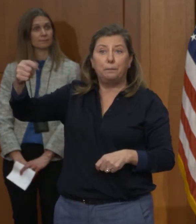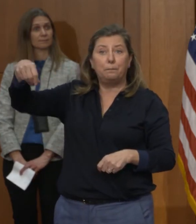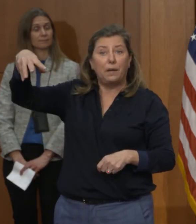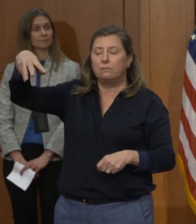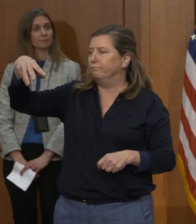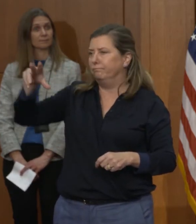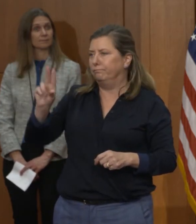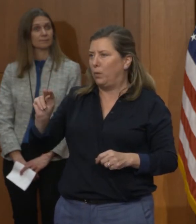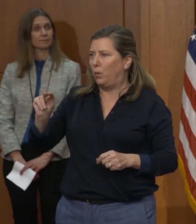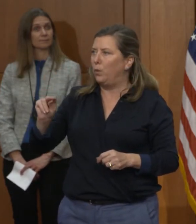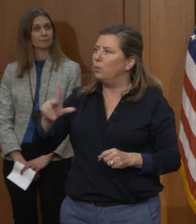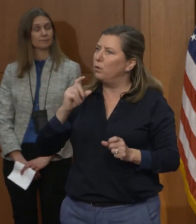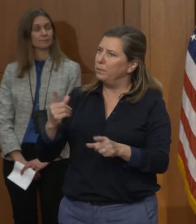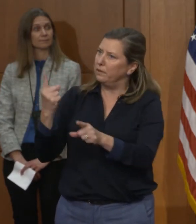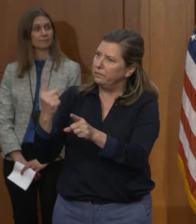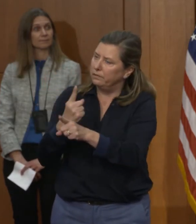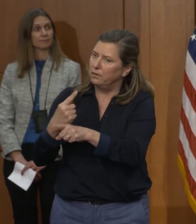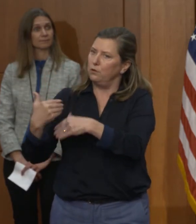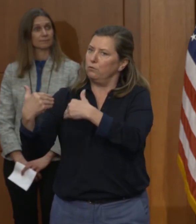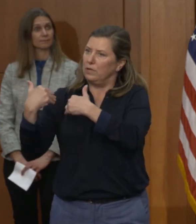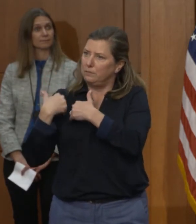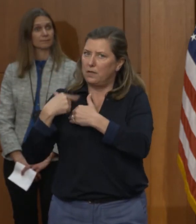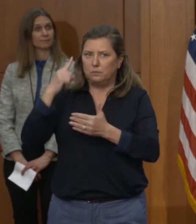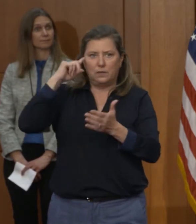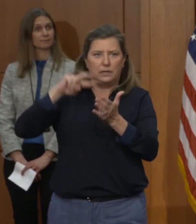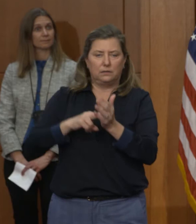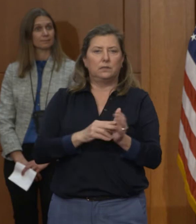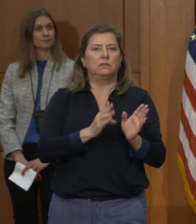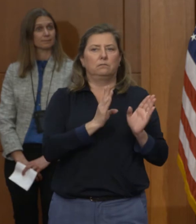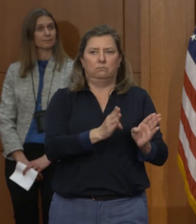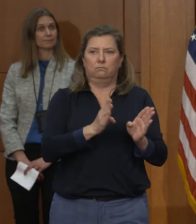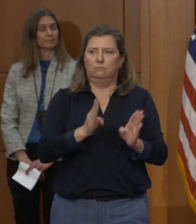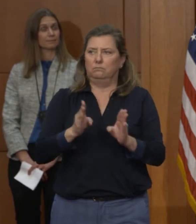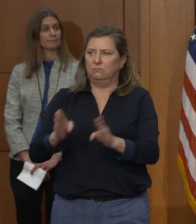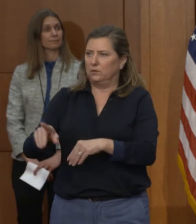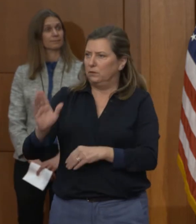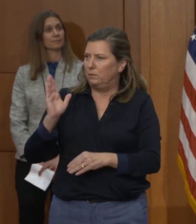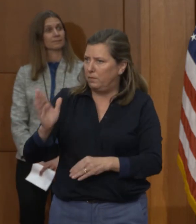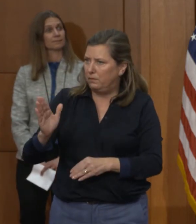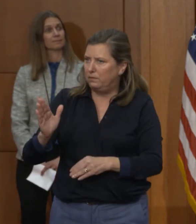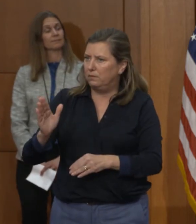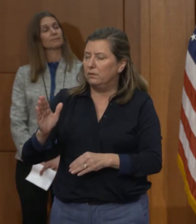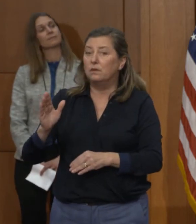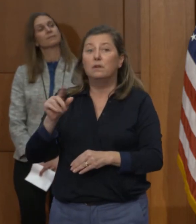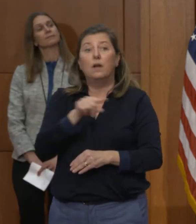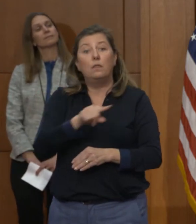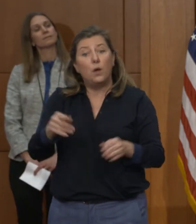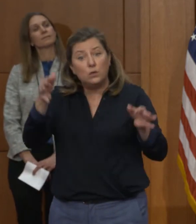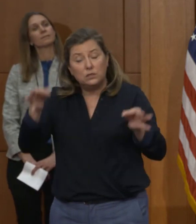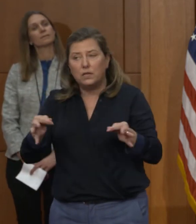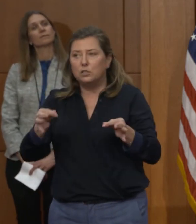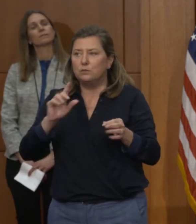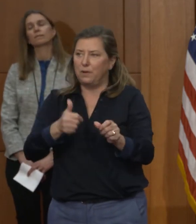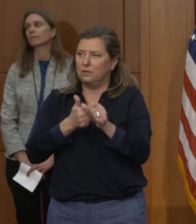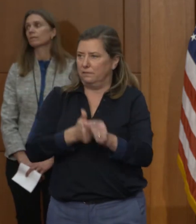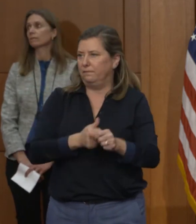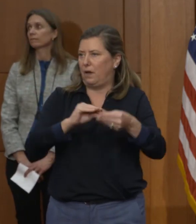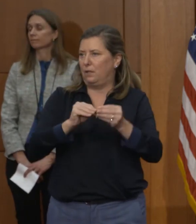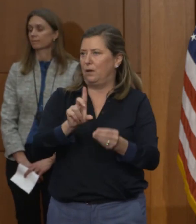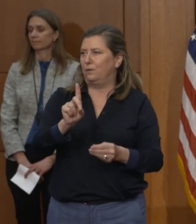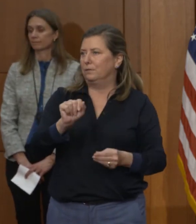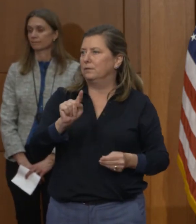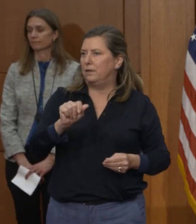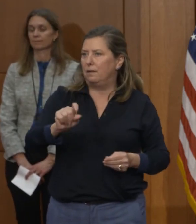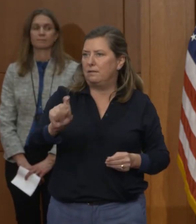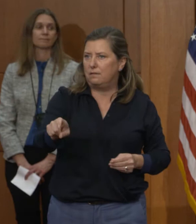We will do it responsibly and deliberately, and it has to be grounded in data. We